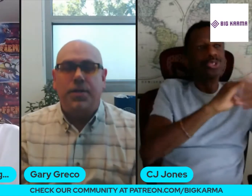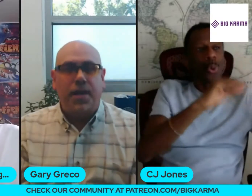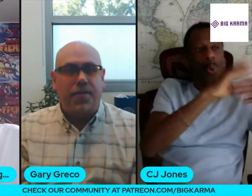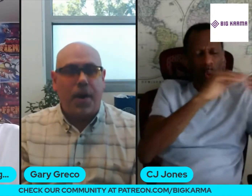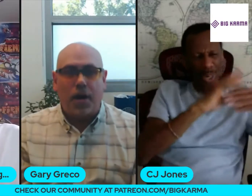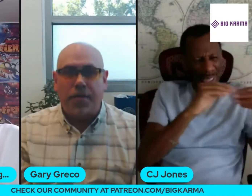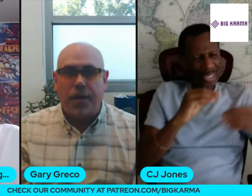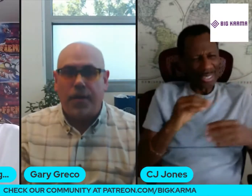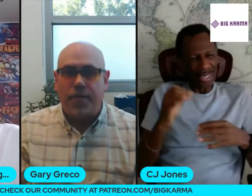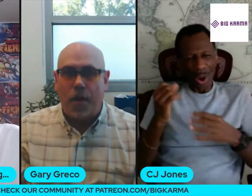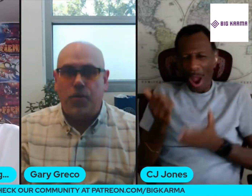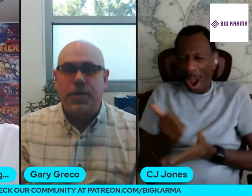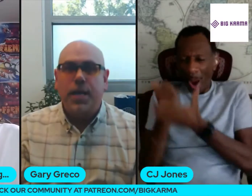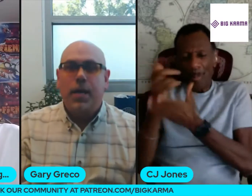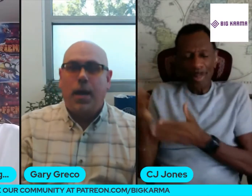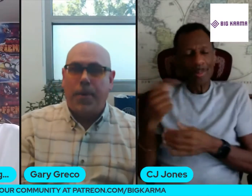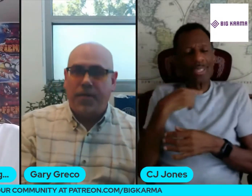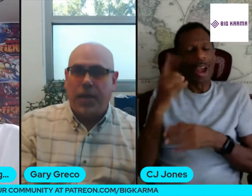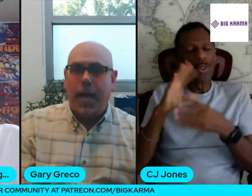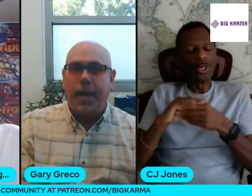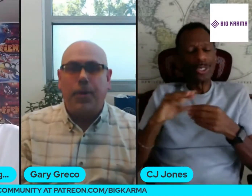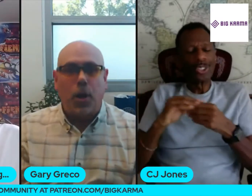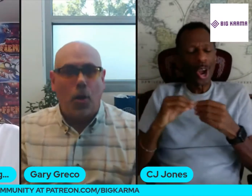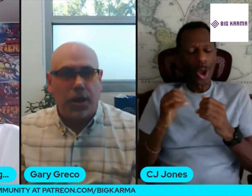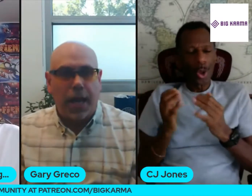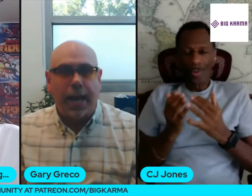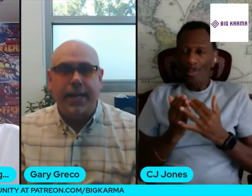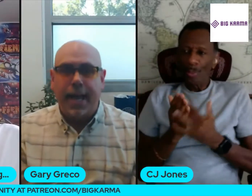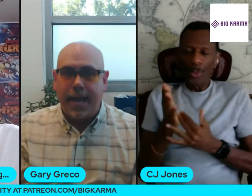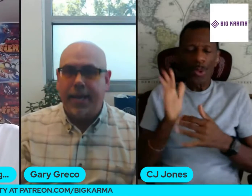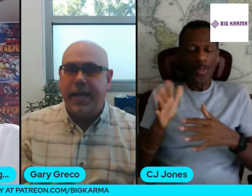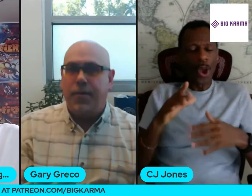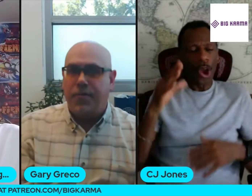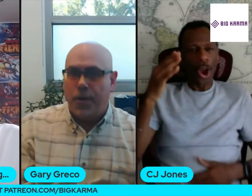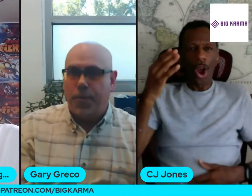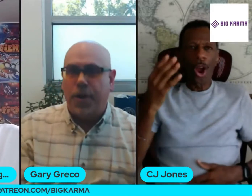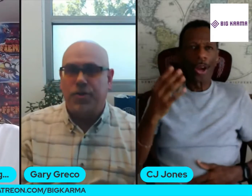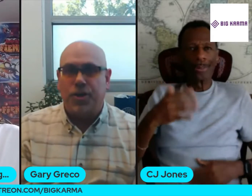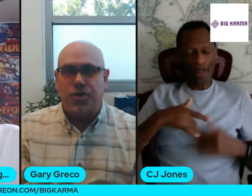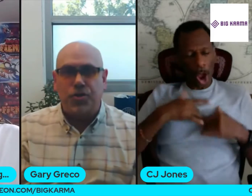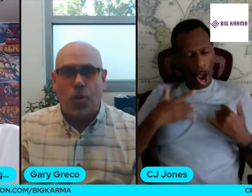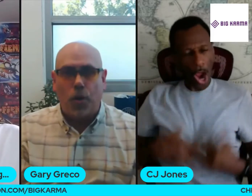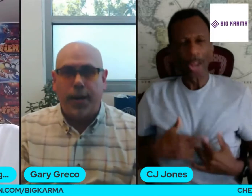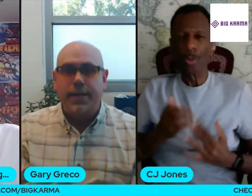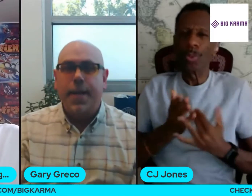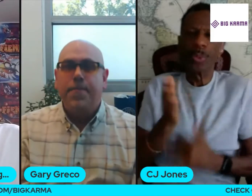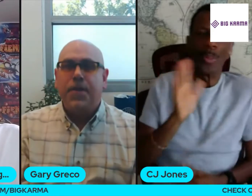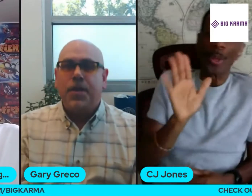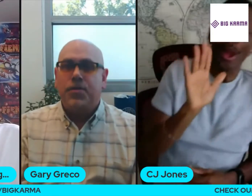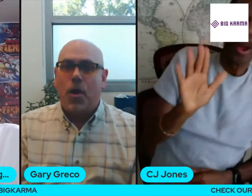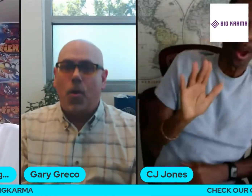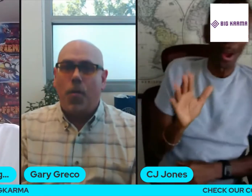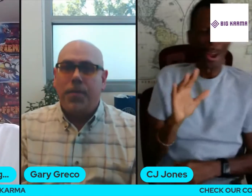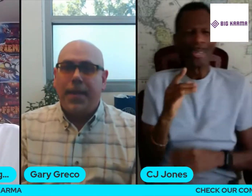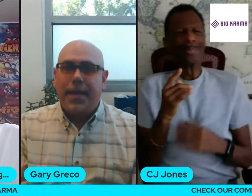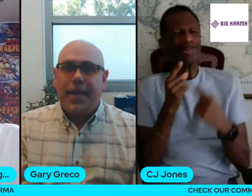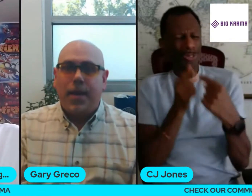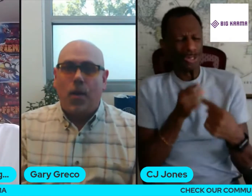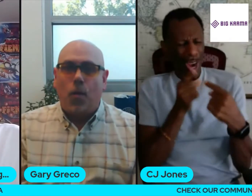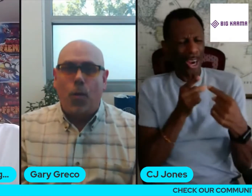trains deaf and hard of hearing folks above the line and below the line in editing and film production and story.